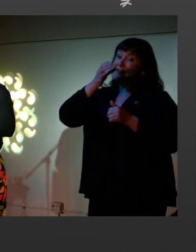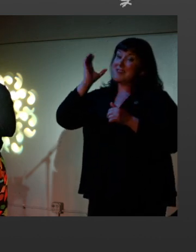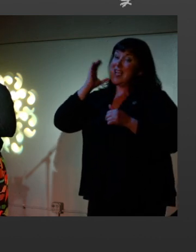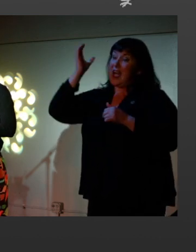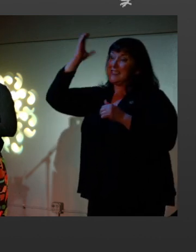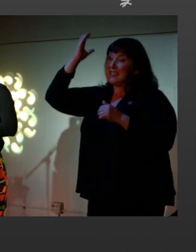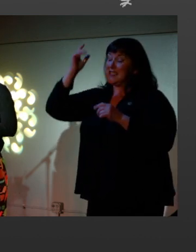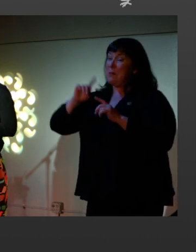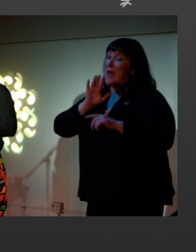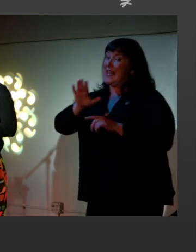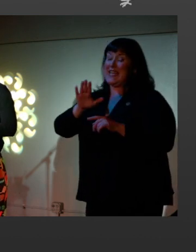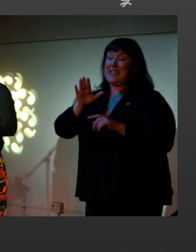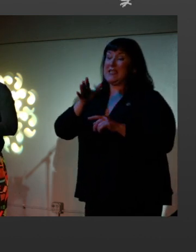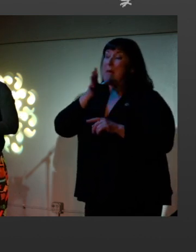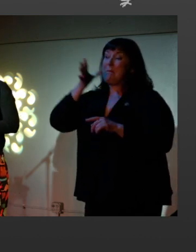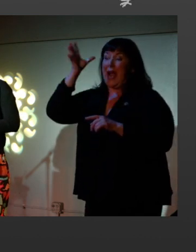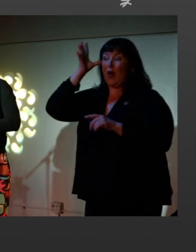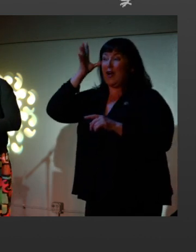been more different.